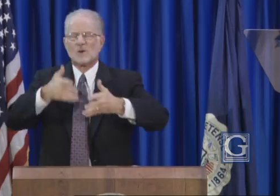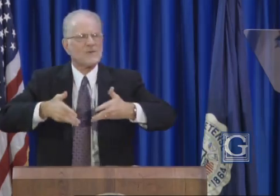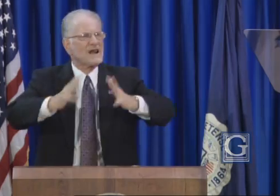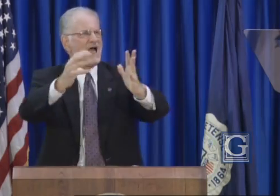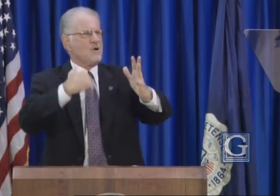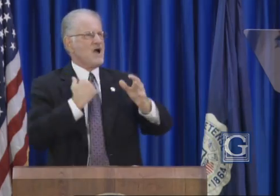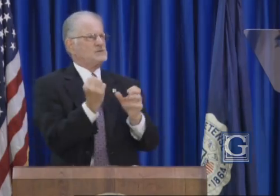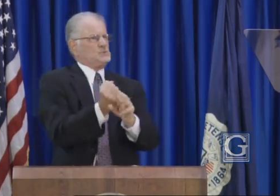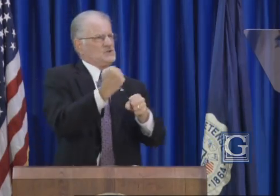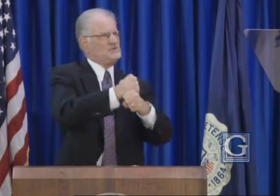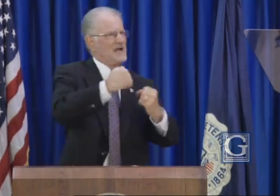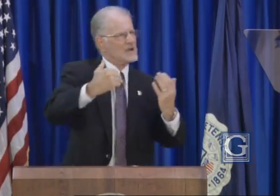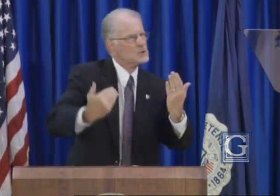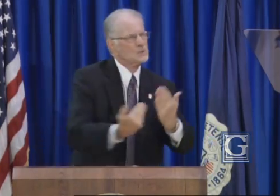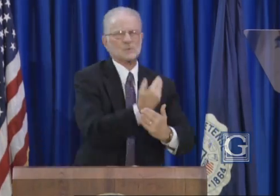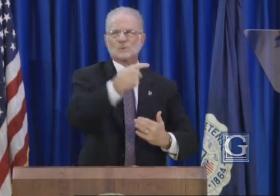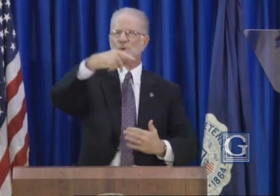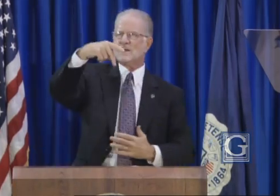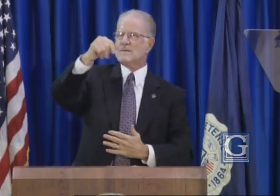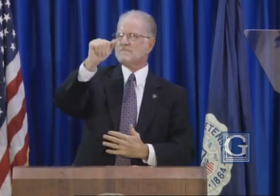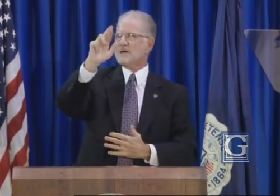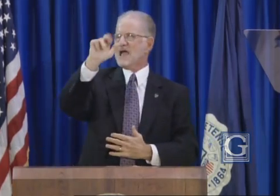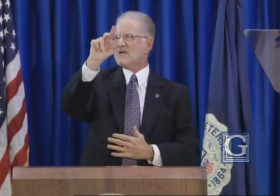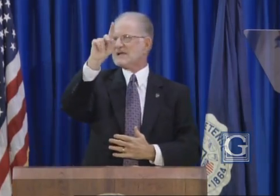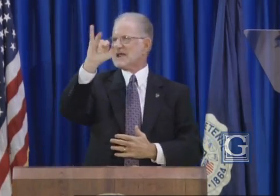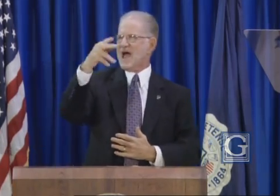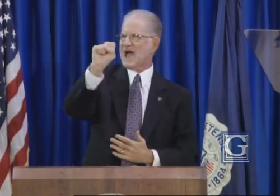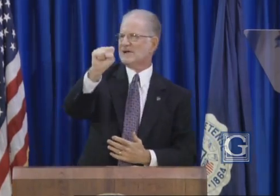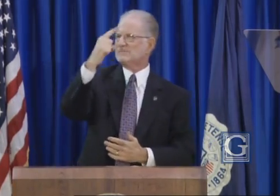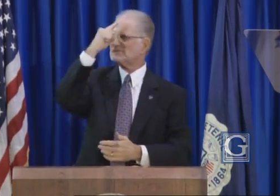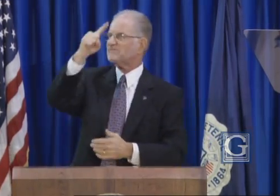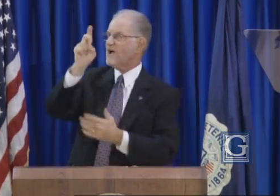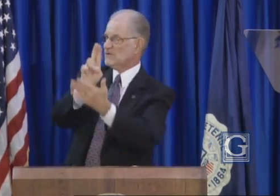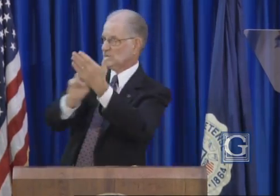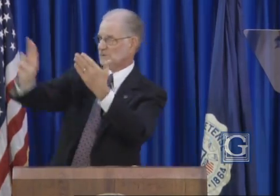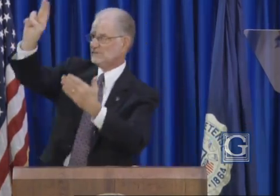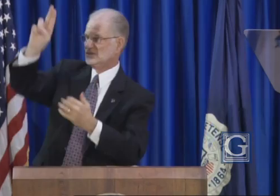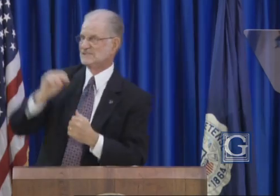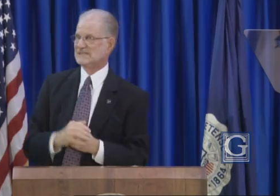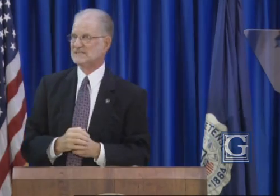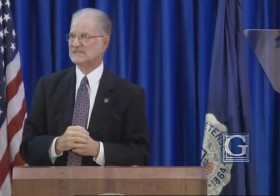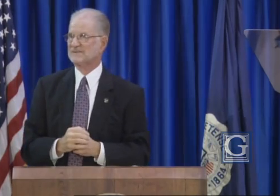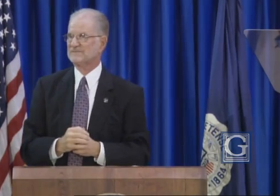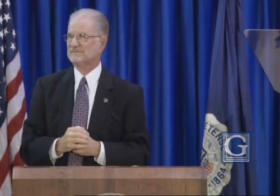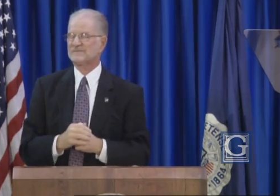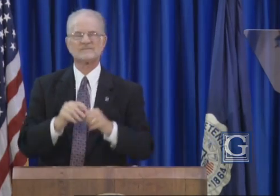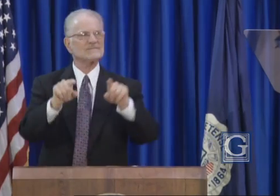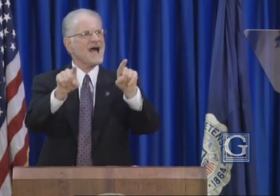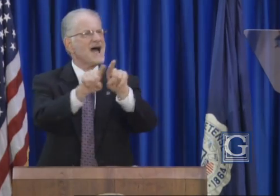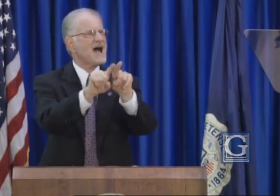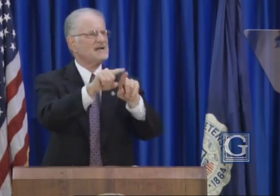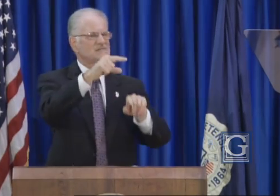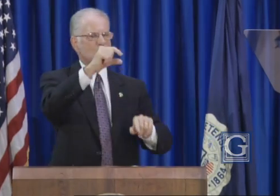And transformative innovation will allow us to create new paradigms for the university.